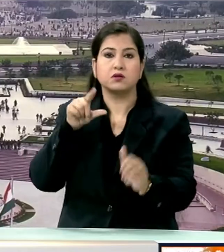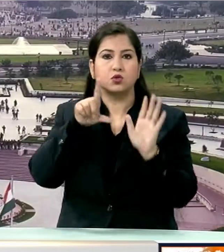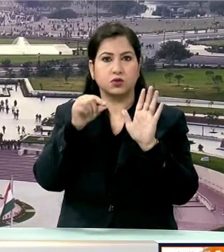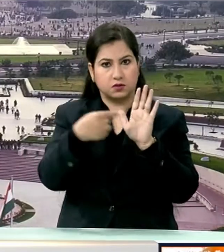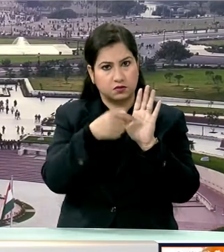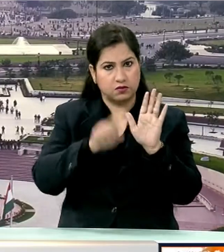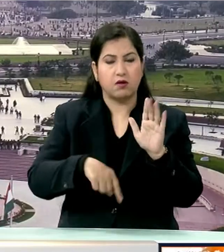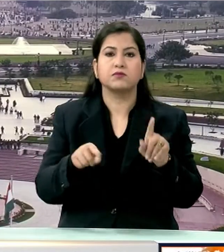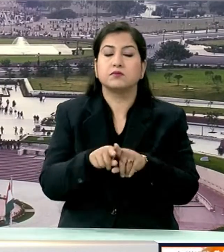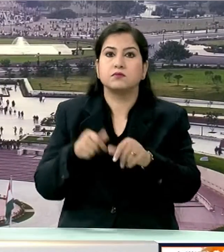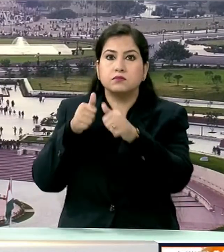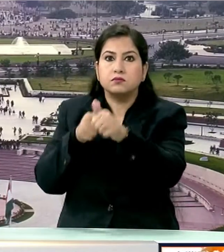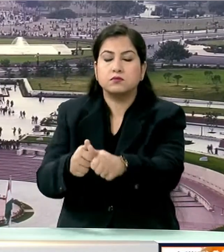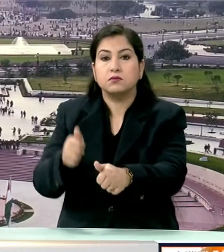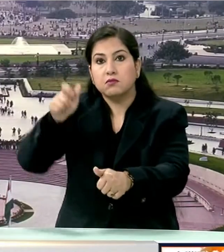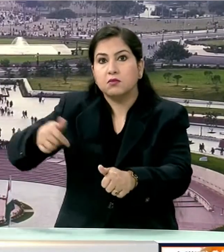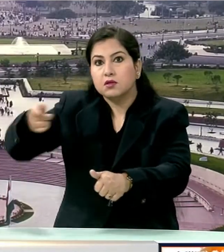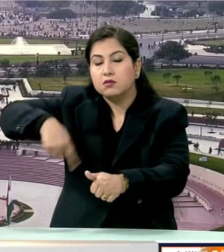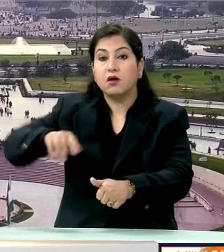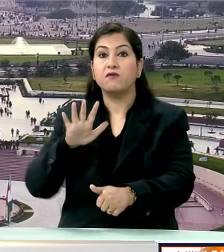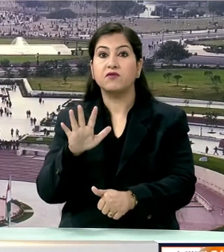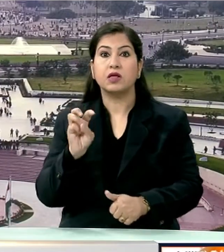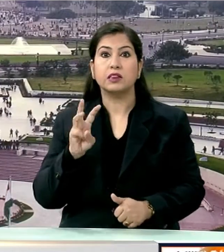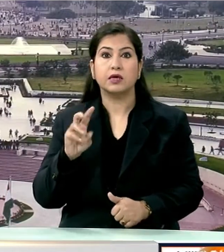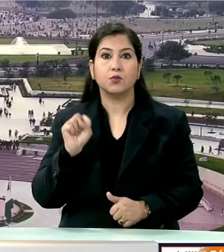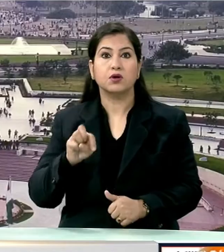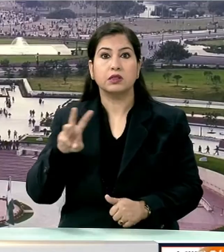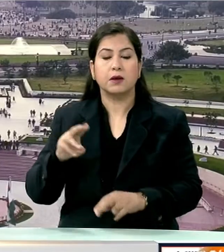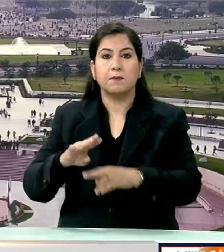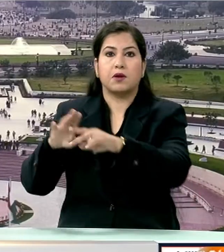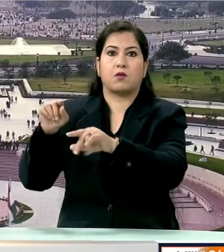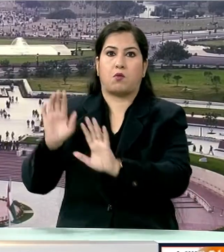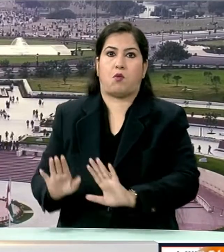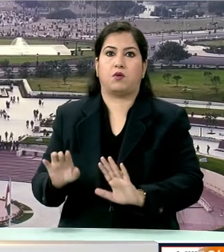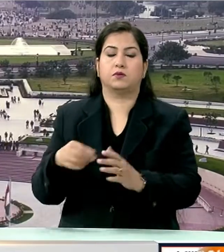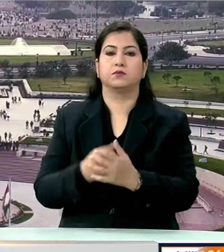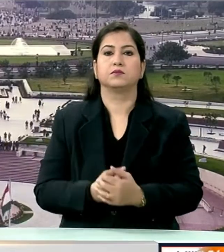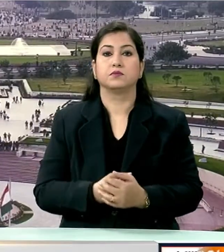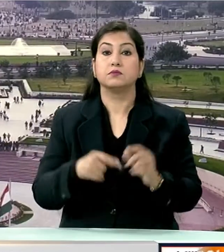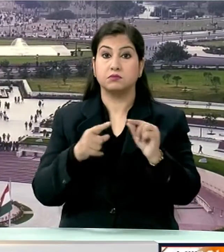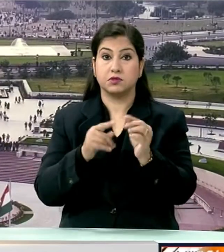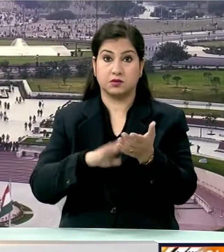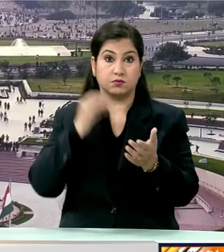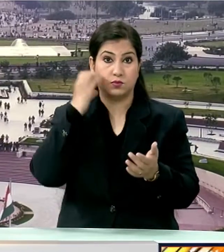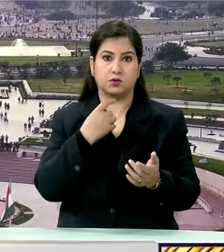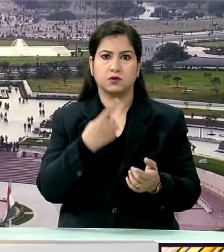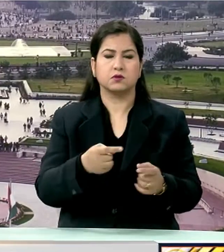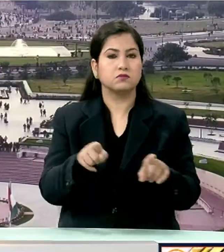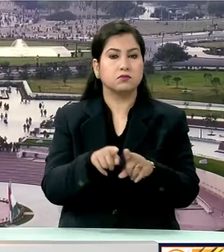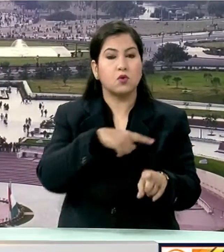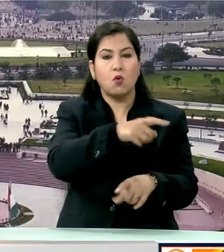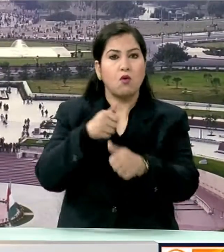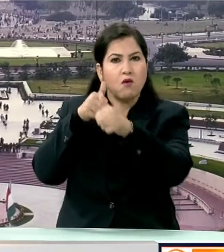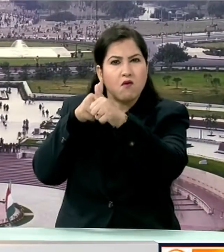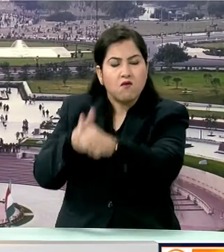with his follower count at 53.3 million mark on the micro-blogging site. PM Modi also one of the most